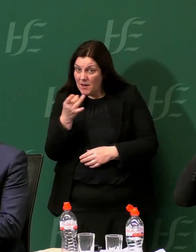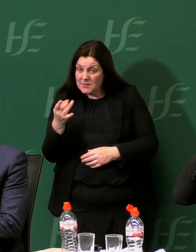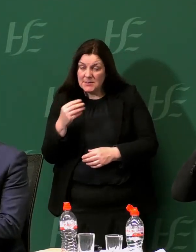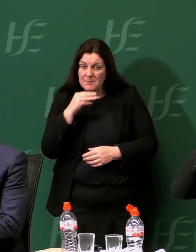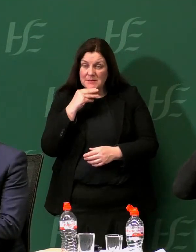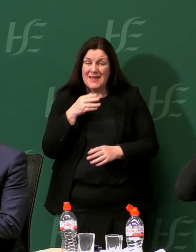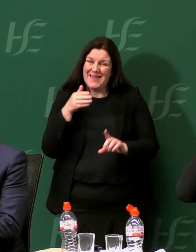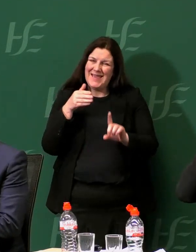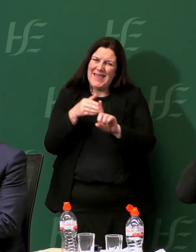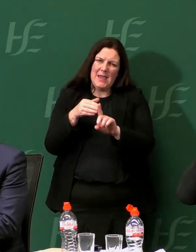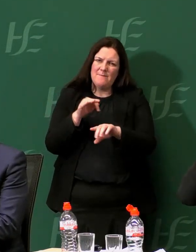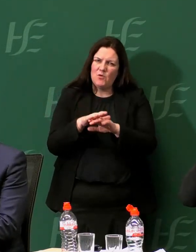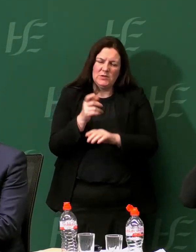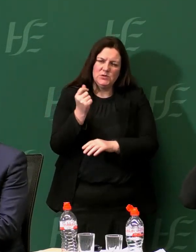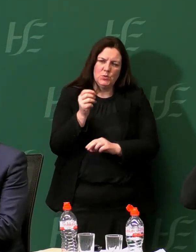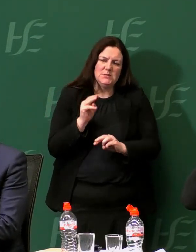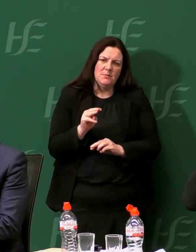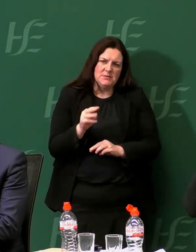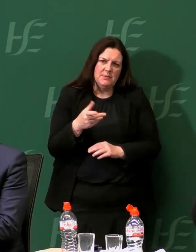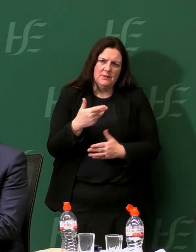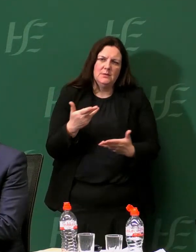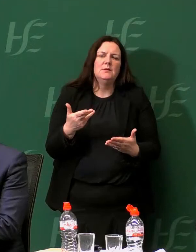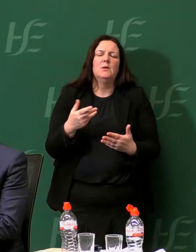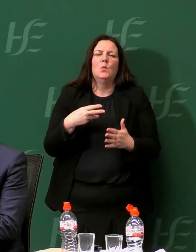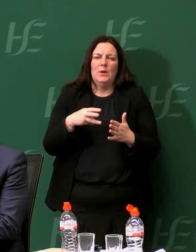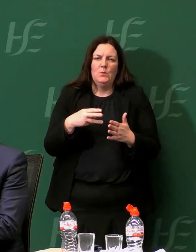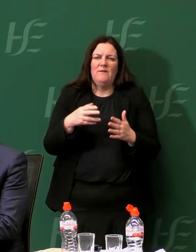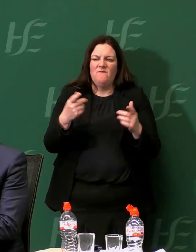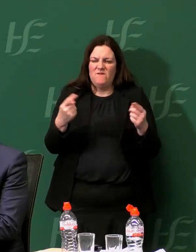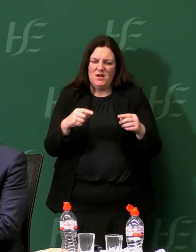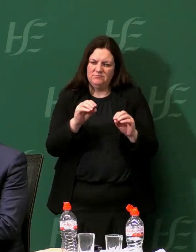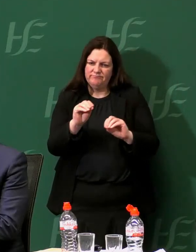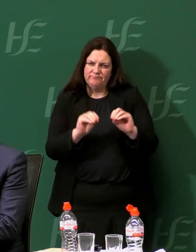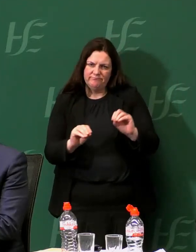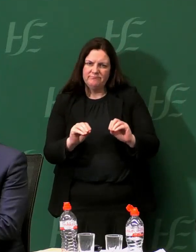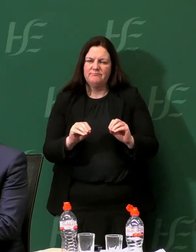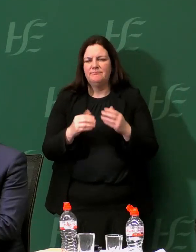Yeah, we'll be aiming as soon as possible to issue it once we finalise it.